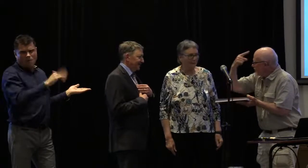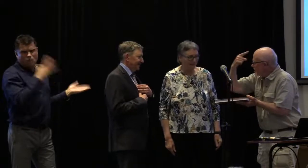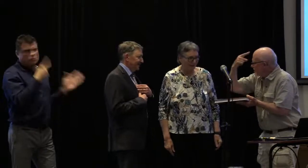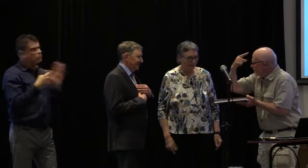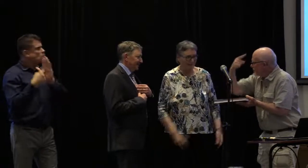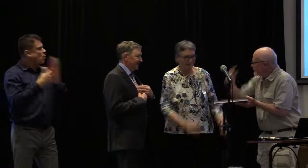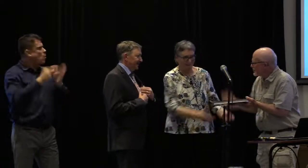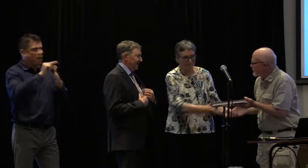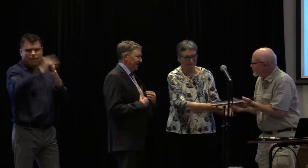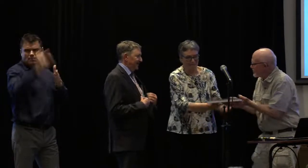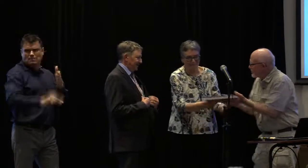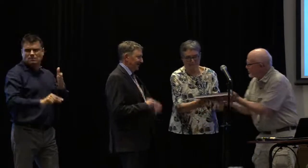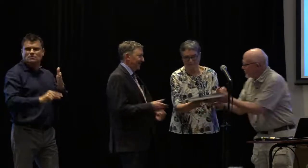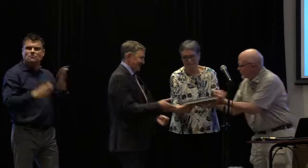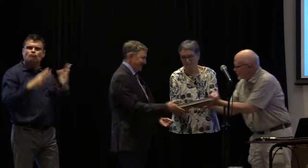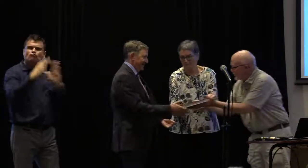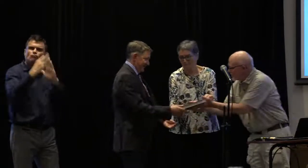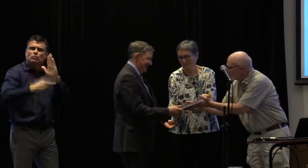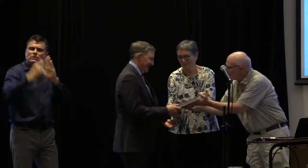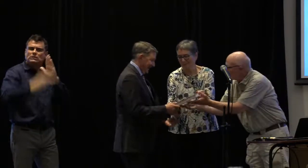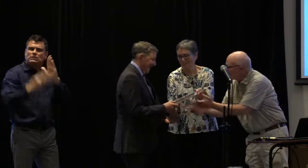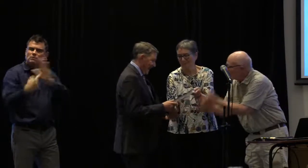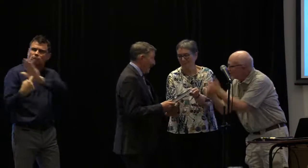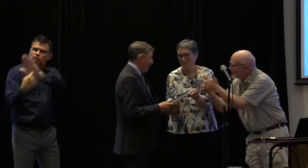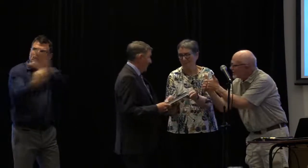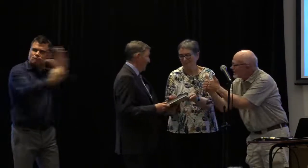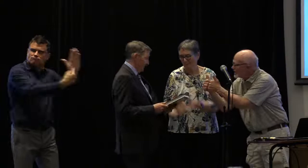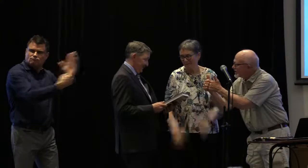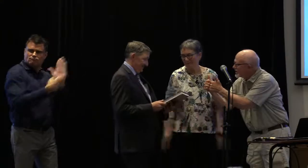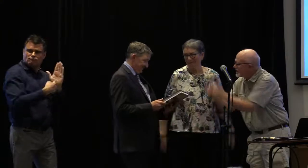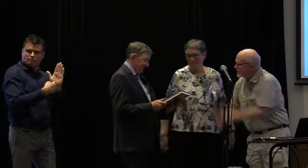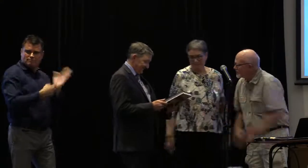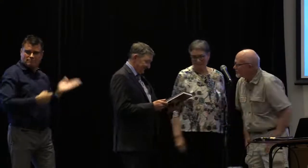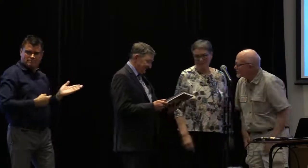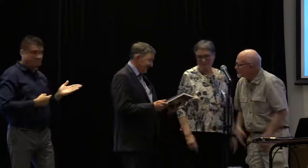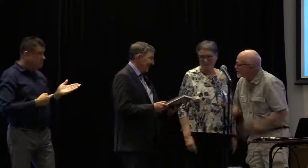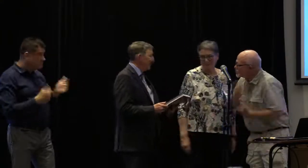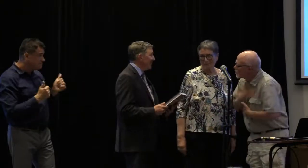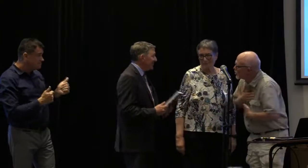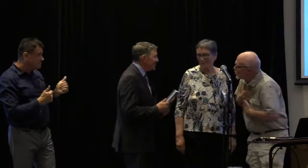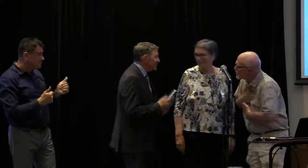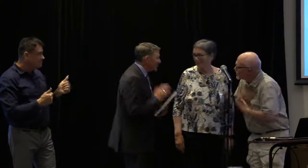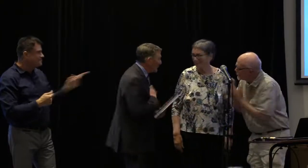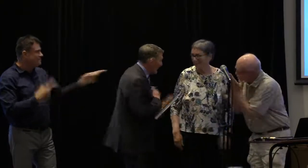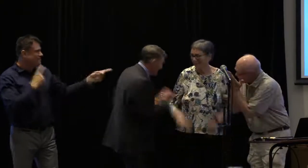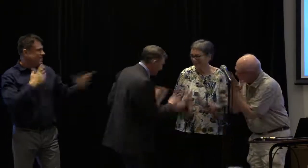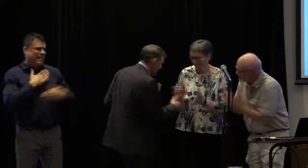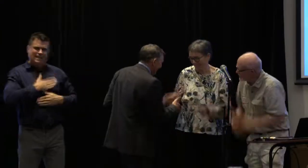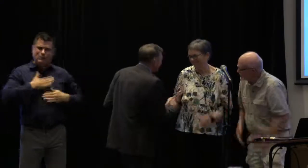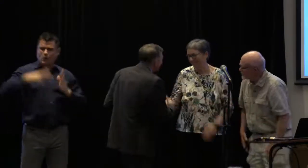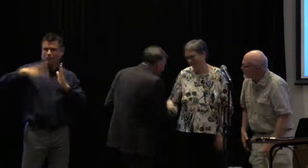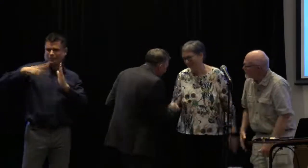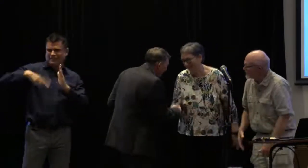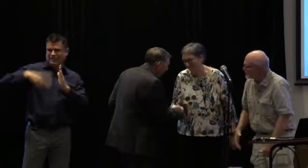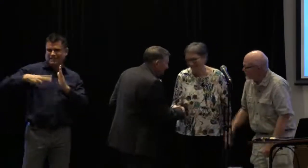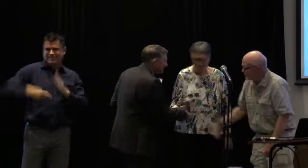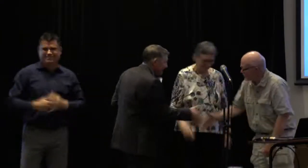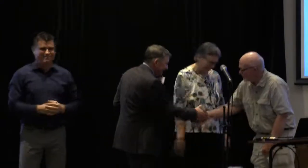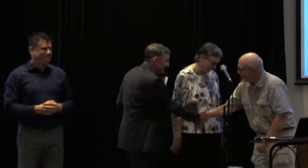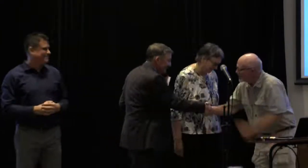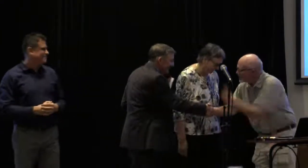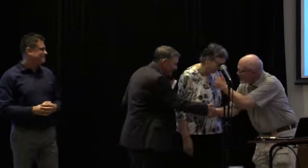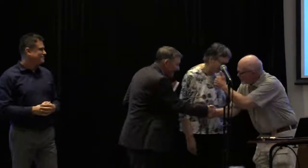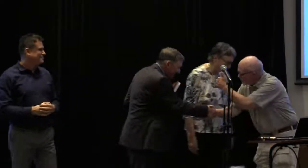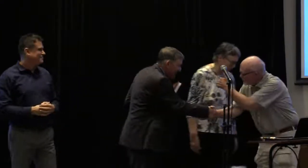And hopefully you'll take it around, show it to all your colleagues, make sure that they get a good read in, and enjoy. Thank you.